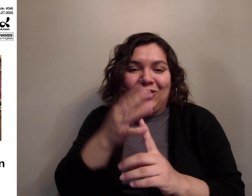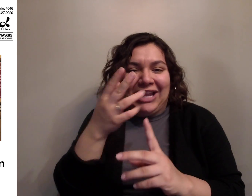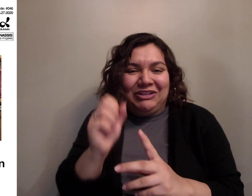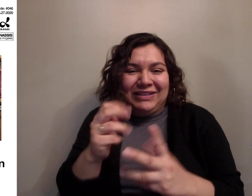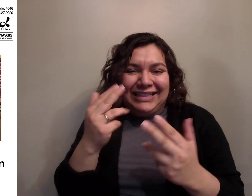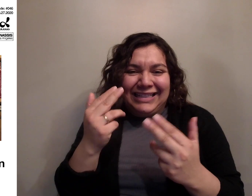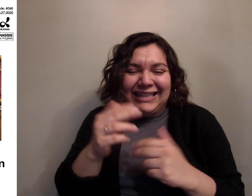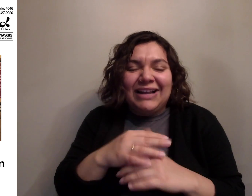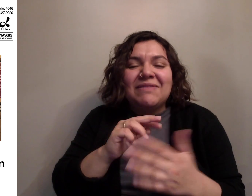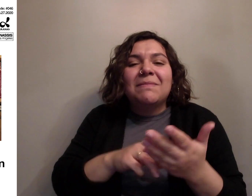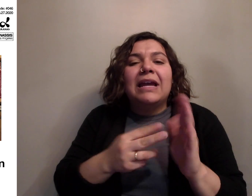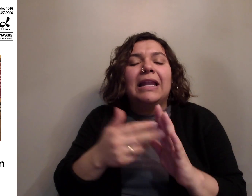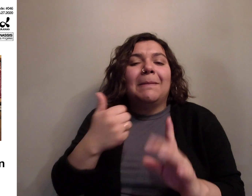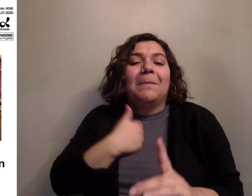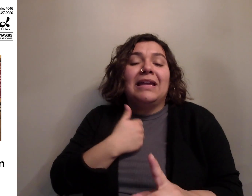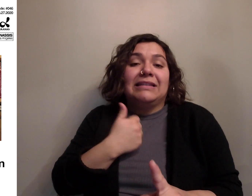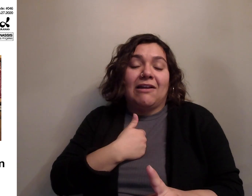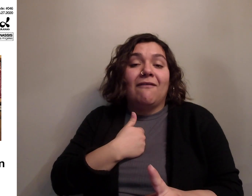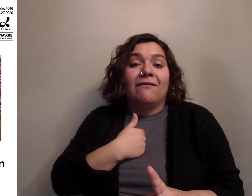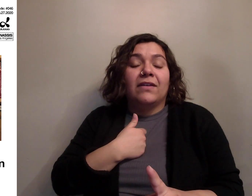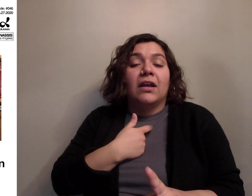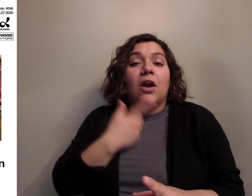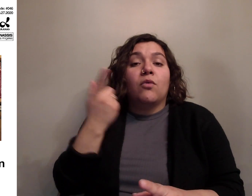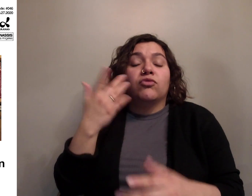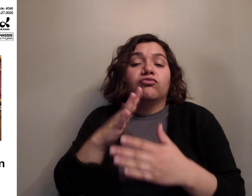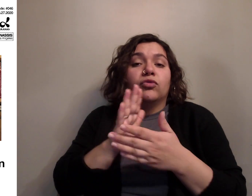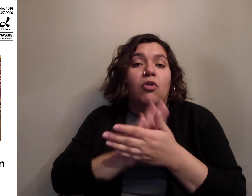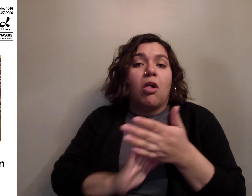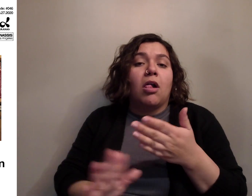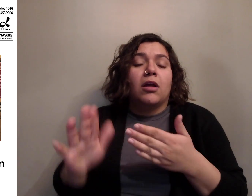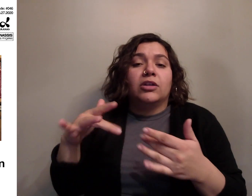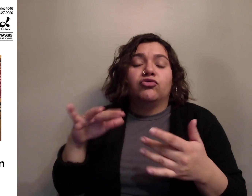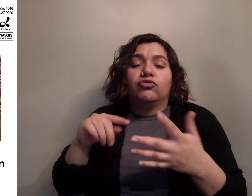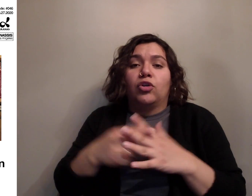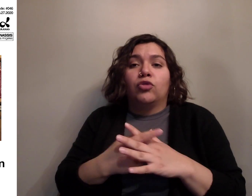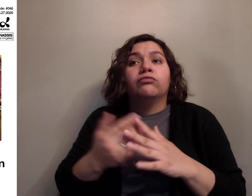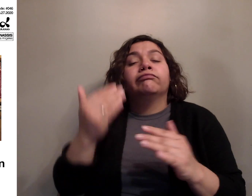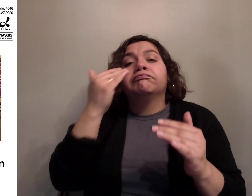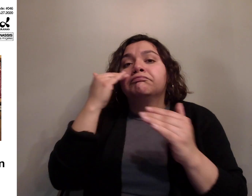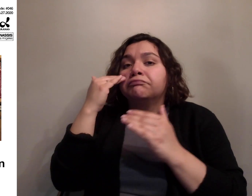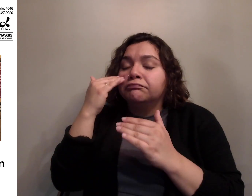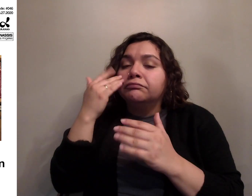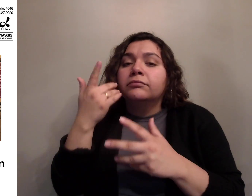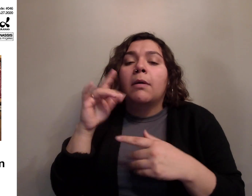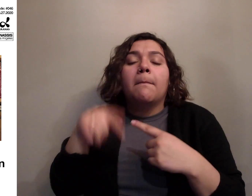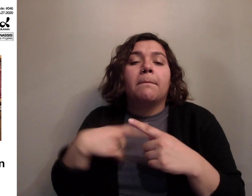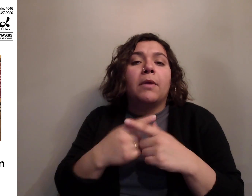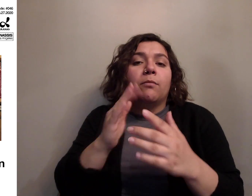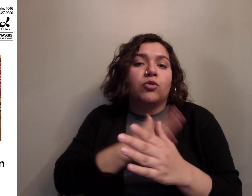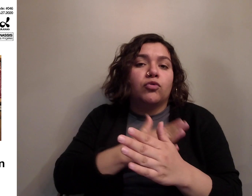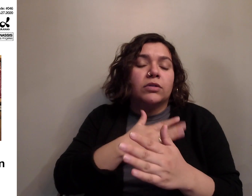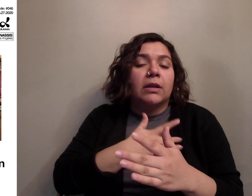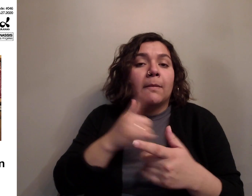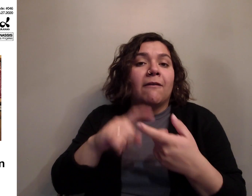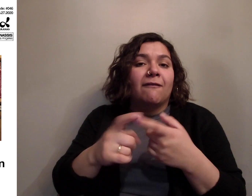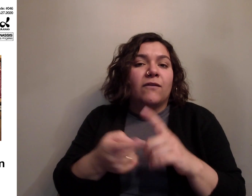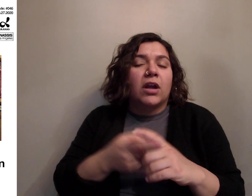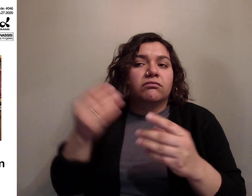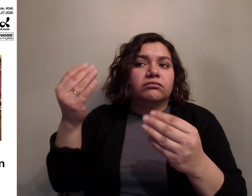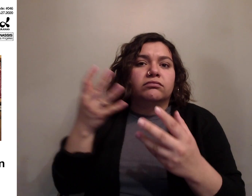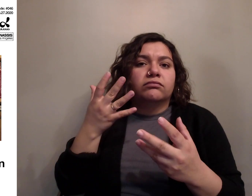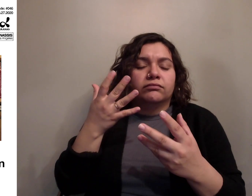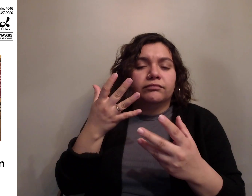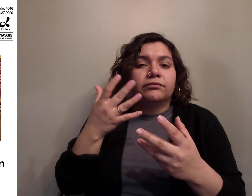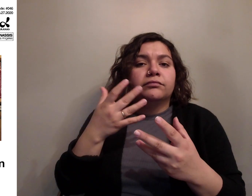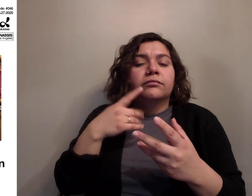can imagine. But then I began to be educated, and friends in college sort